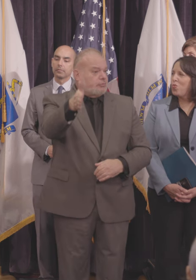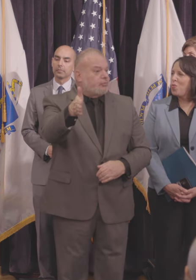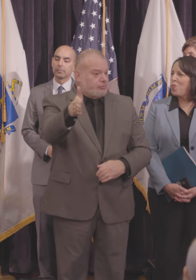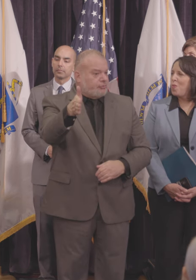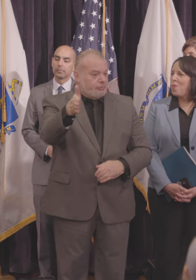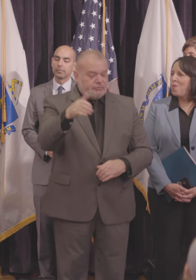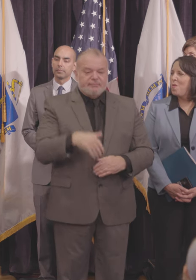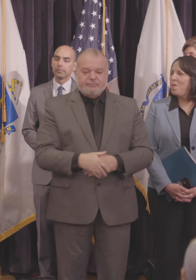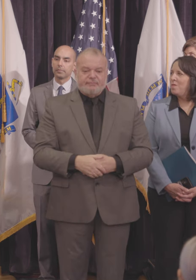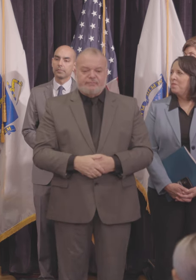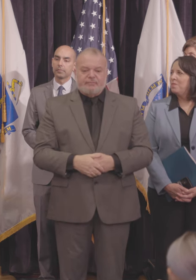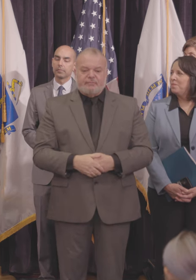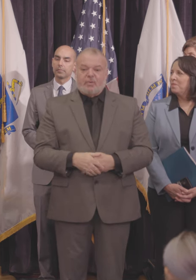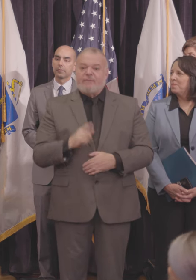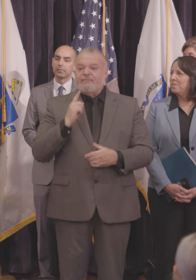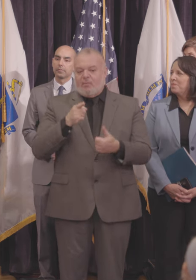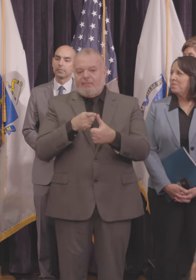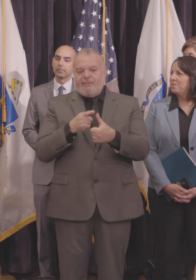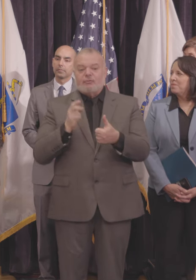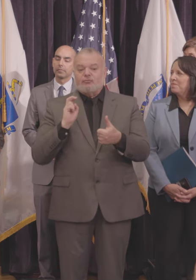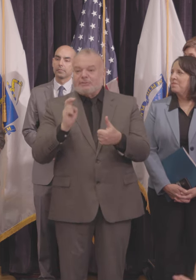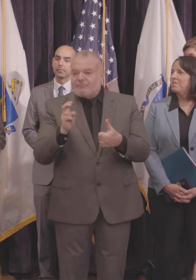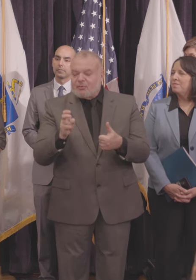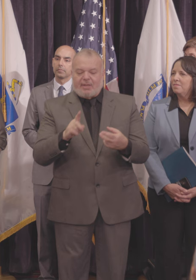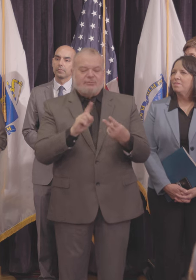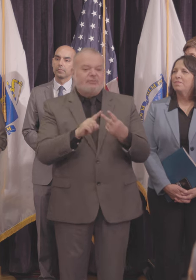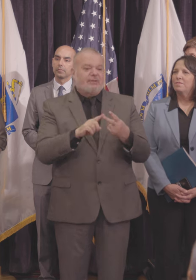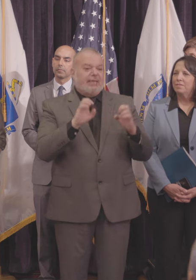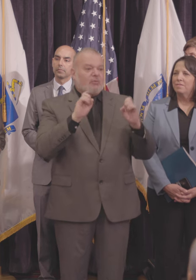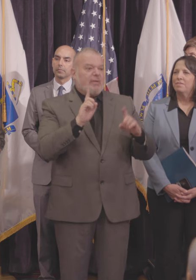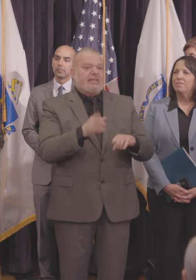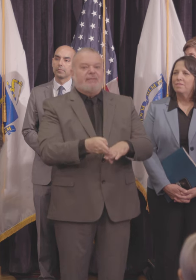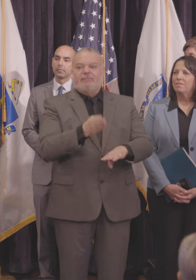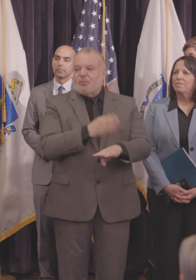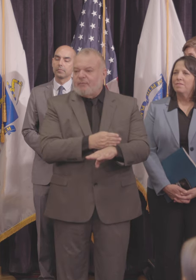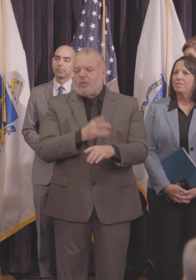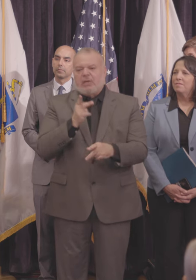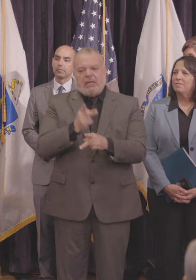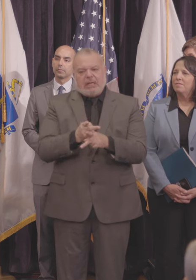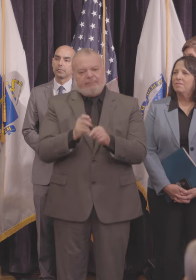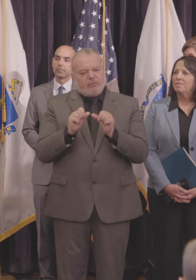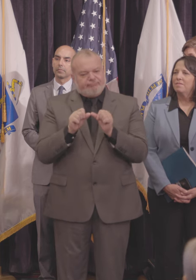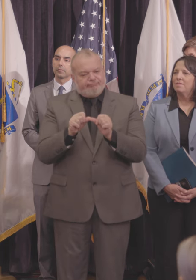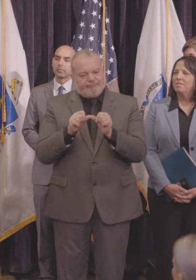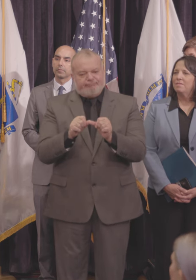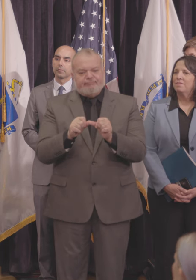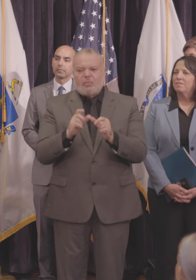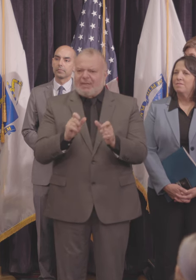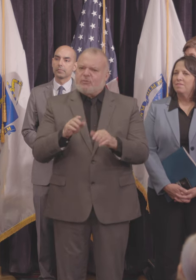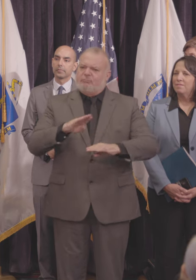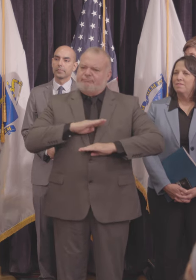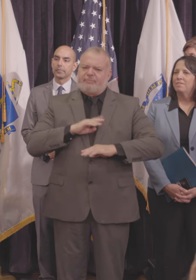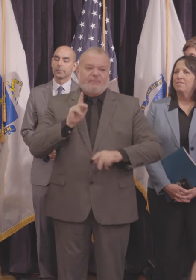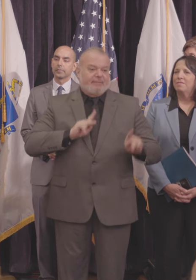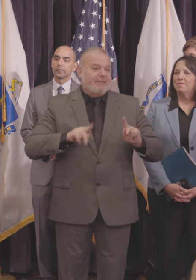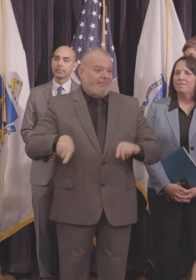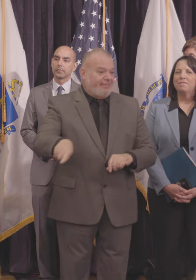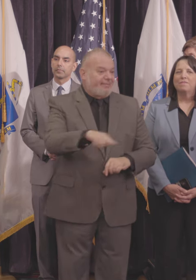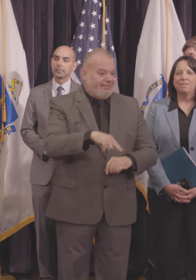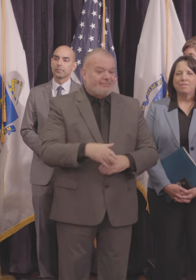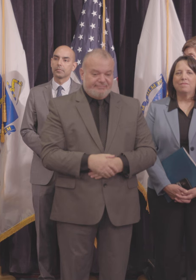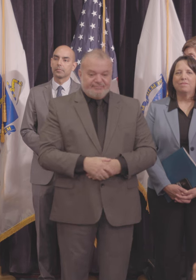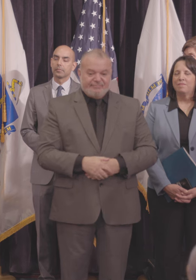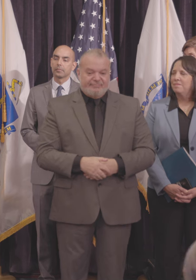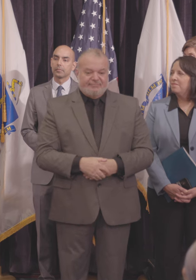come. Finally, I want to thank Chairman Mikowicz and Chairman Rodericks and their staff. Their partnerships over the past years have been critical to our